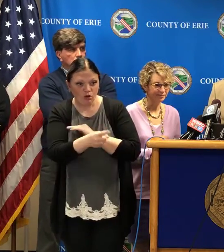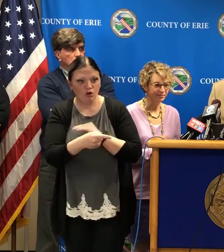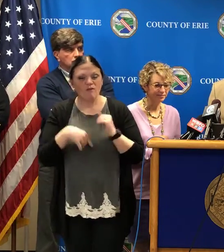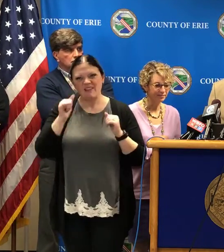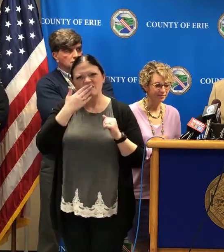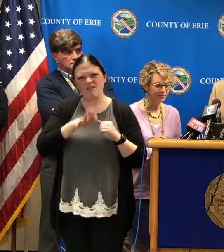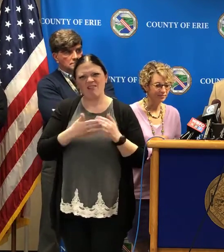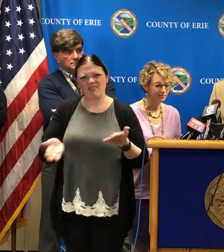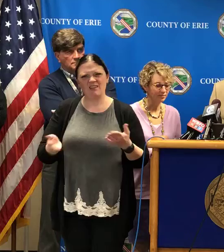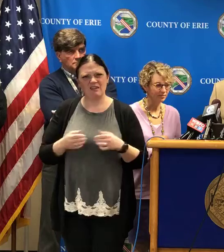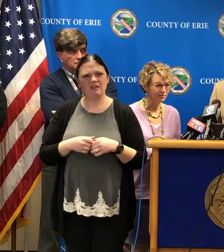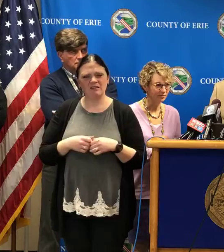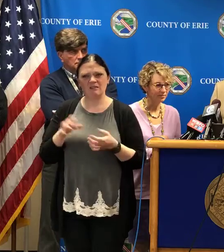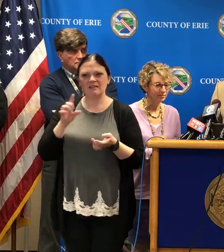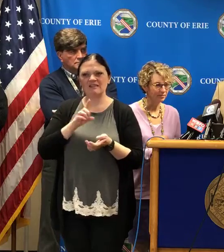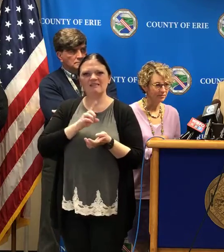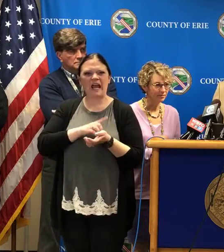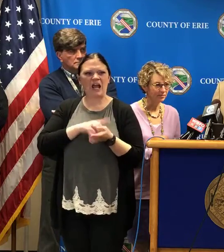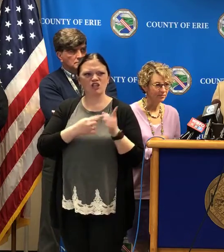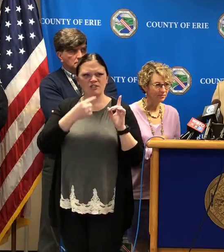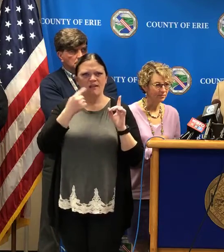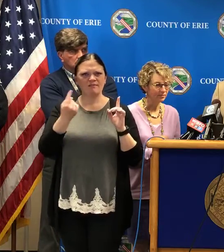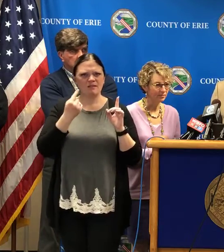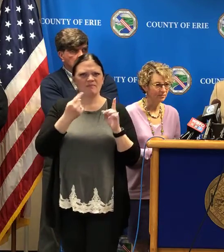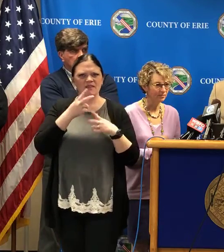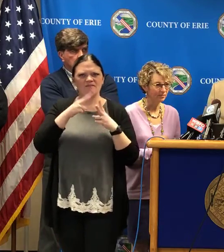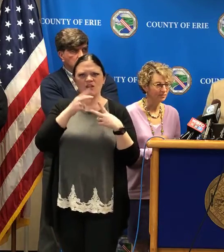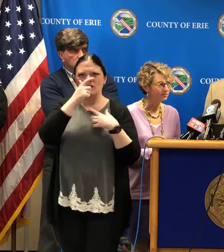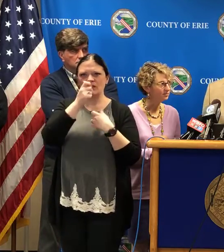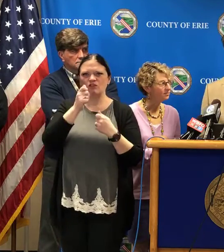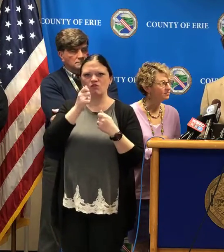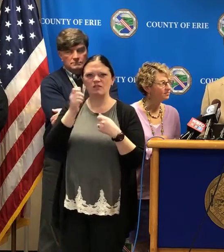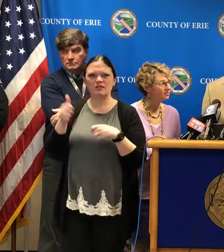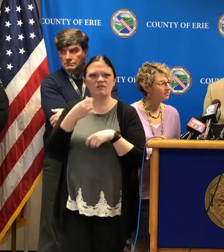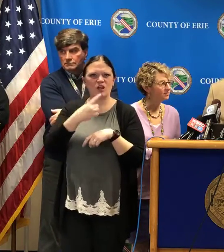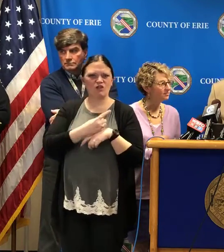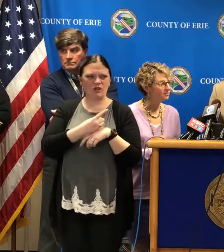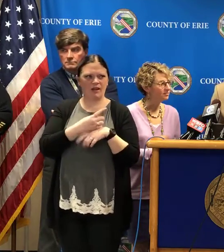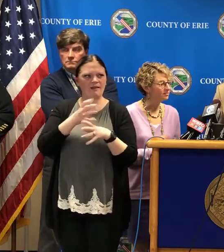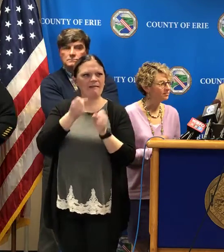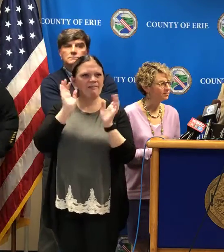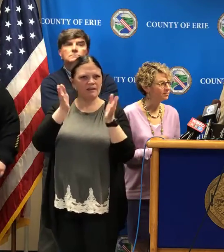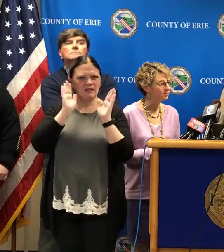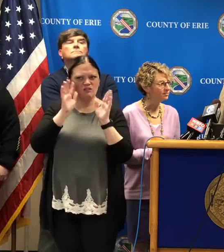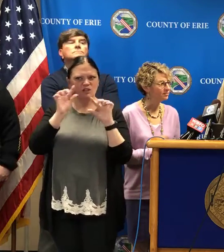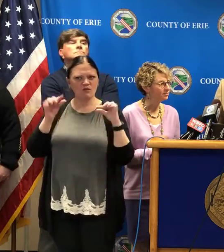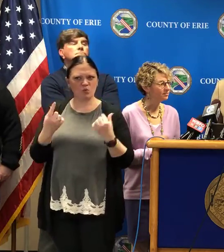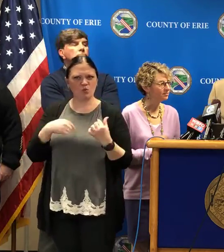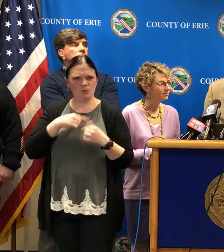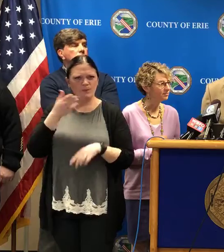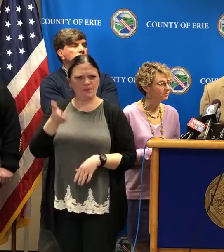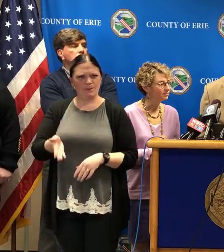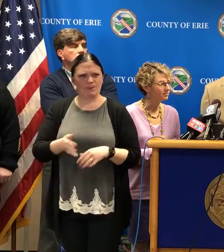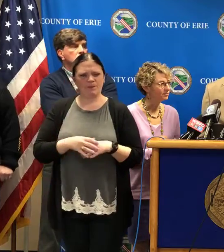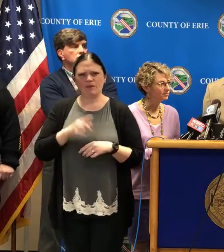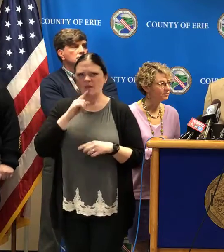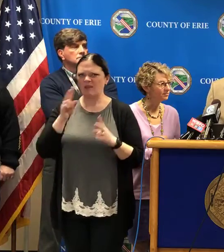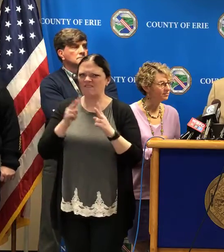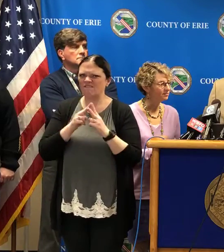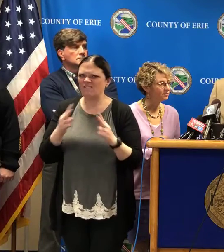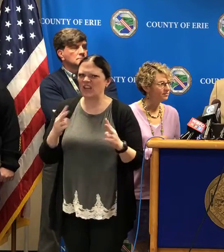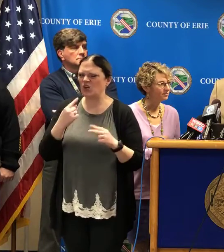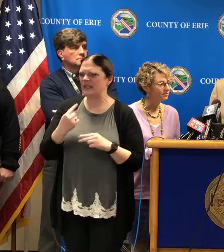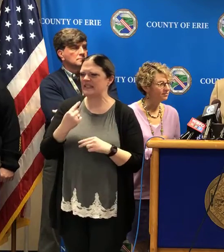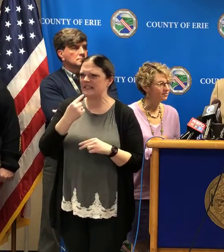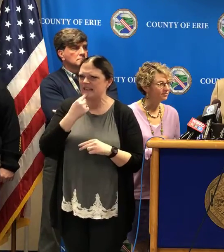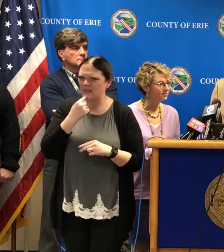thing. Doc said something very interesting a few days ago, and it got the attention of a group that we were in. People said, it'd be very disappointing